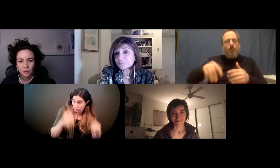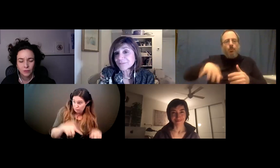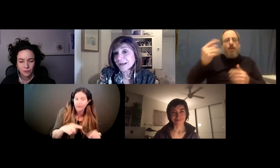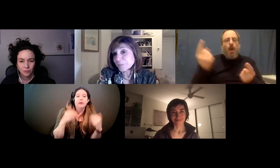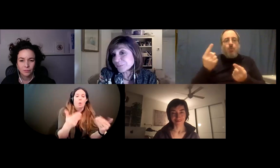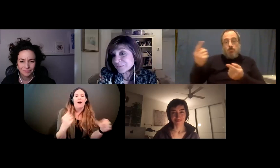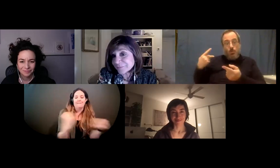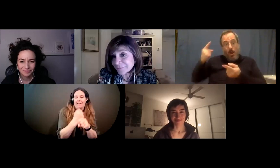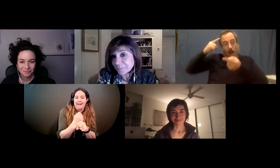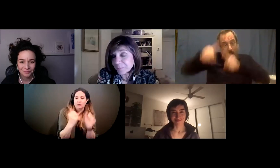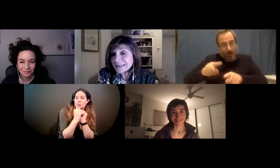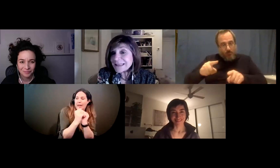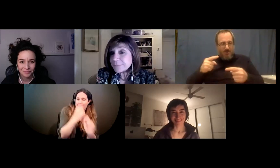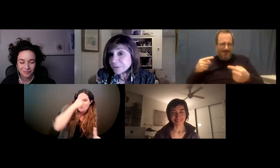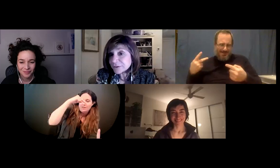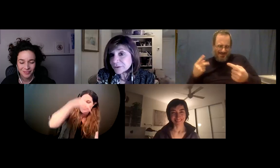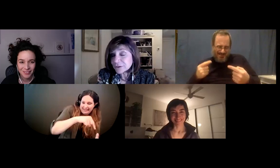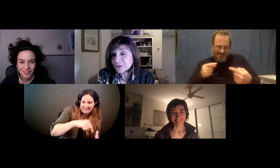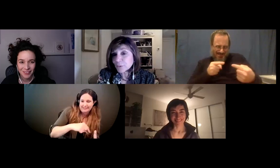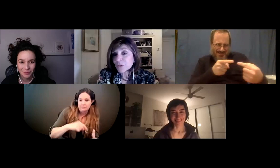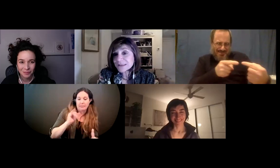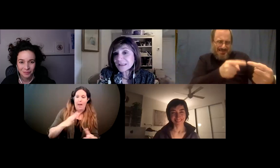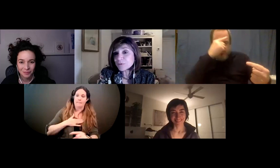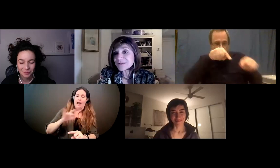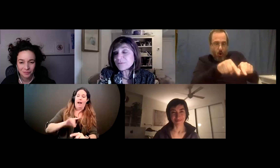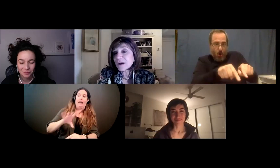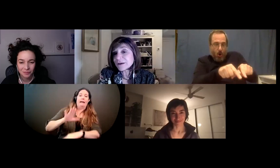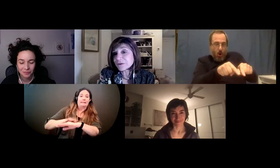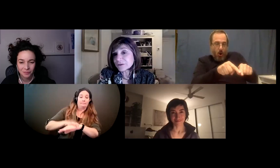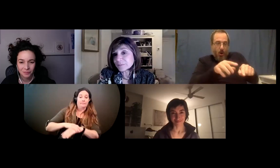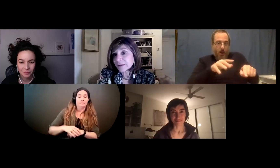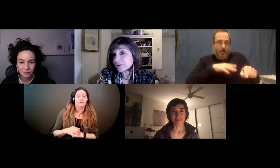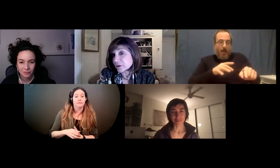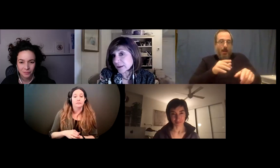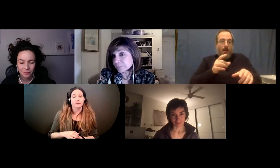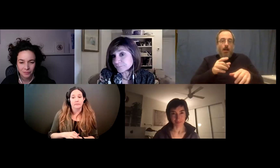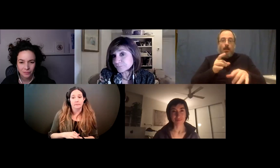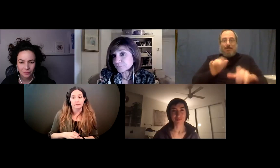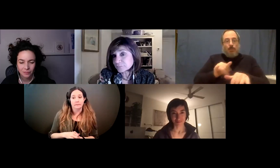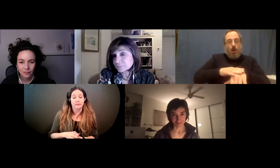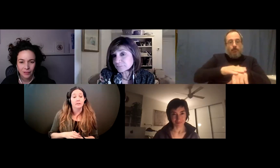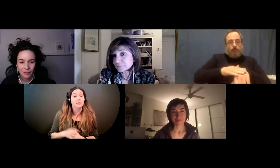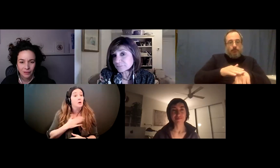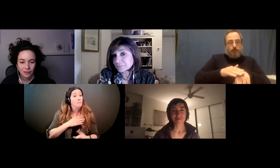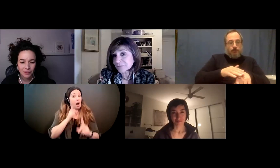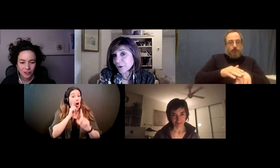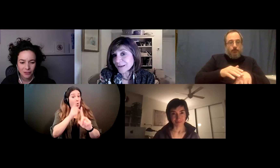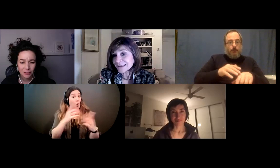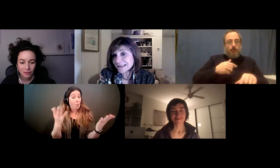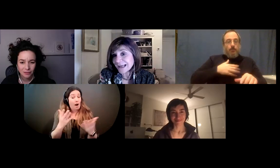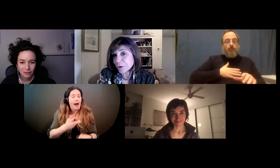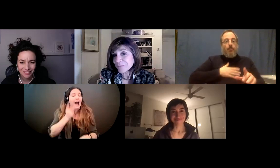So my tip was to keep yourself hired and play the long game. Thanks,